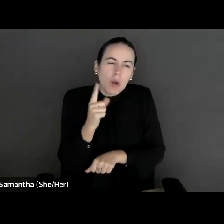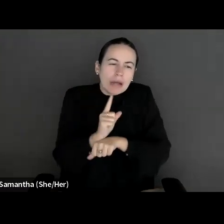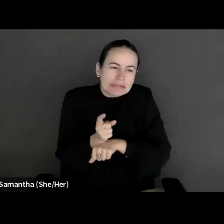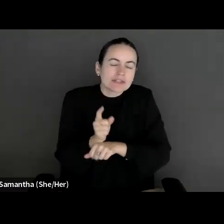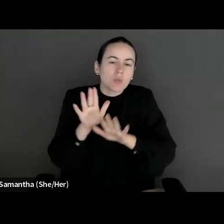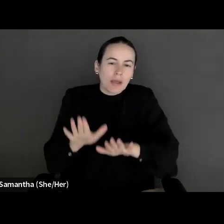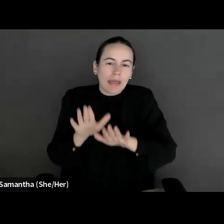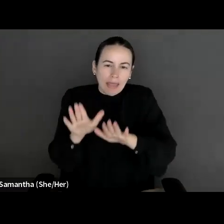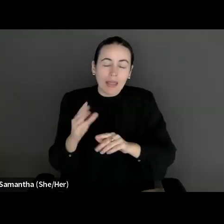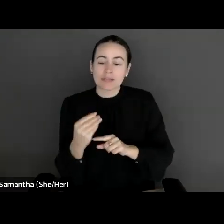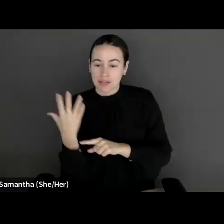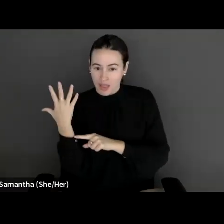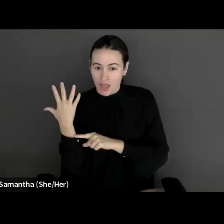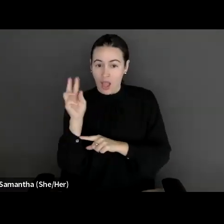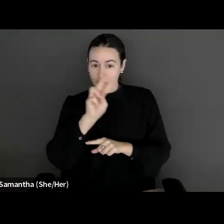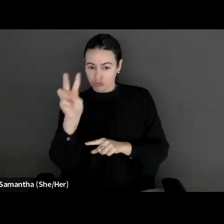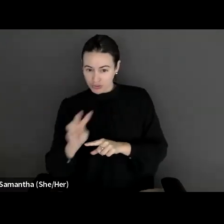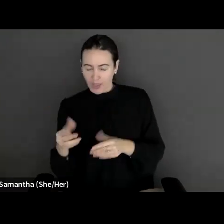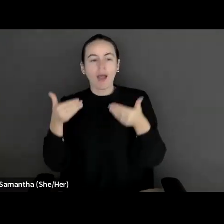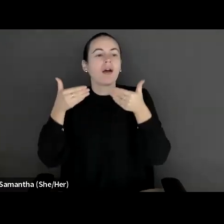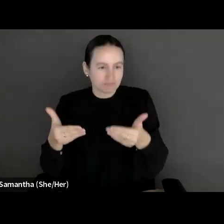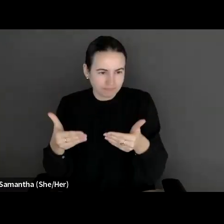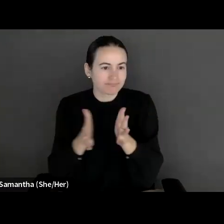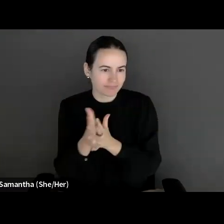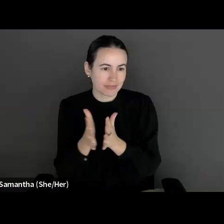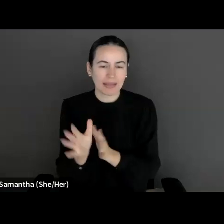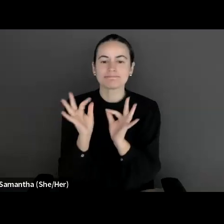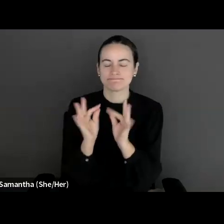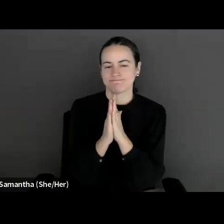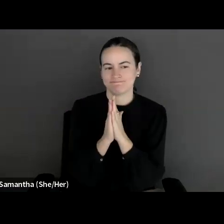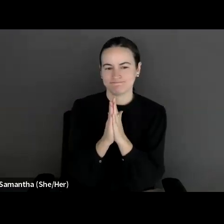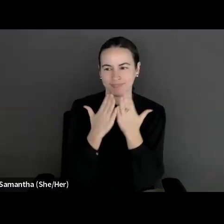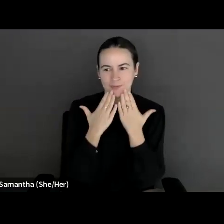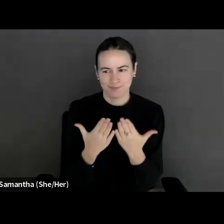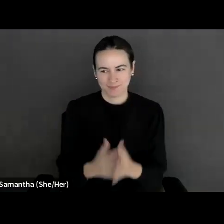start. Yeah, sure. Yeah, that would be great. Thanks a lot.